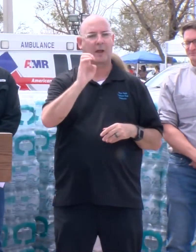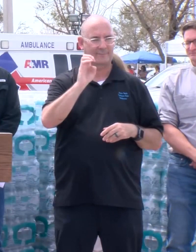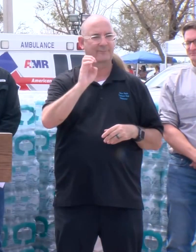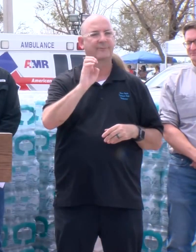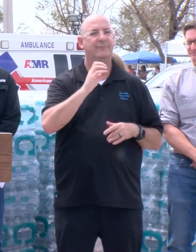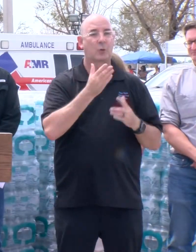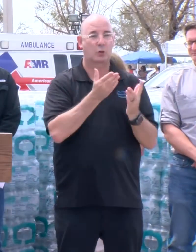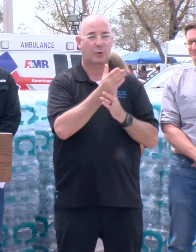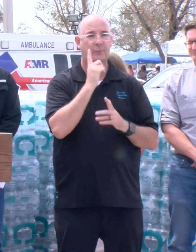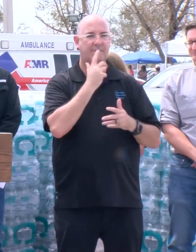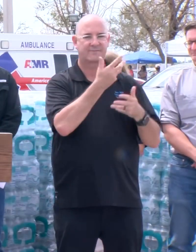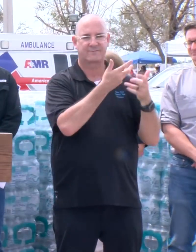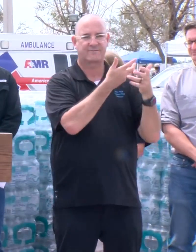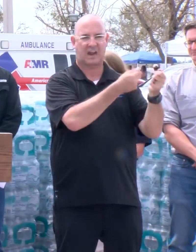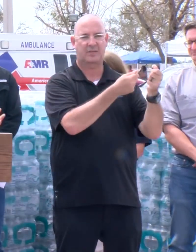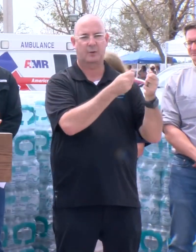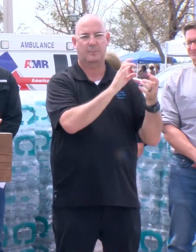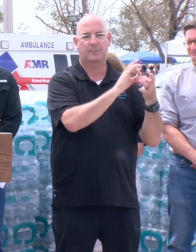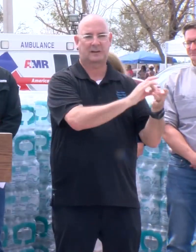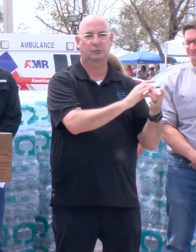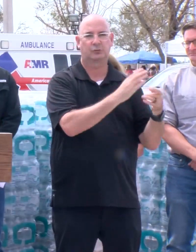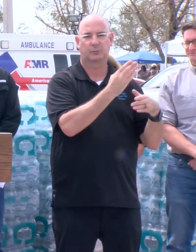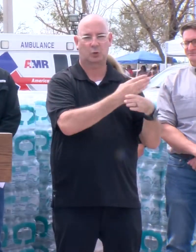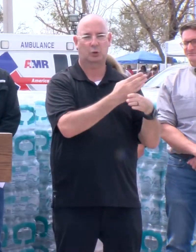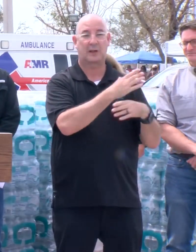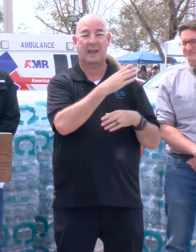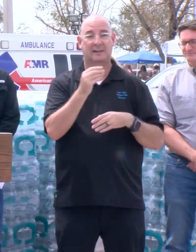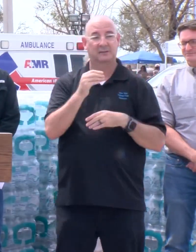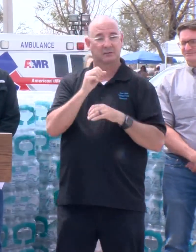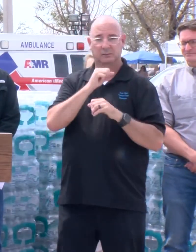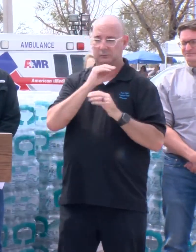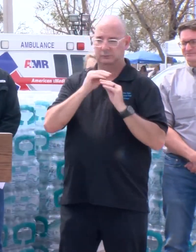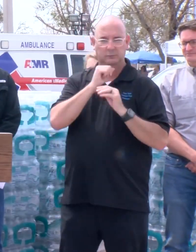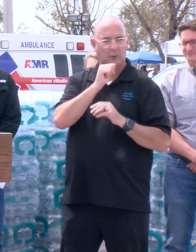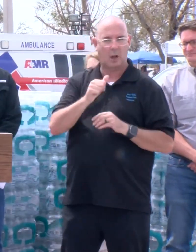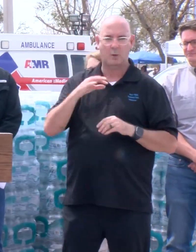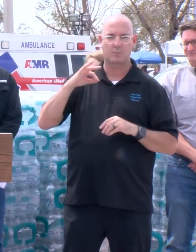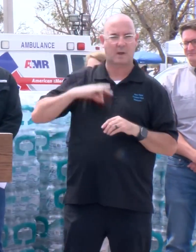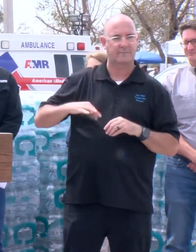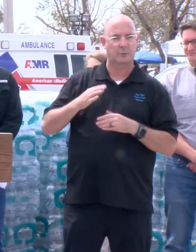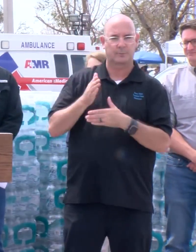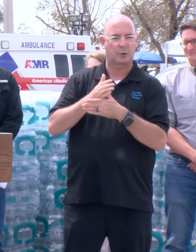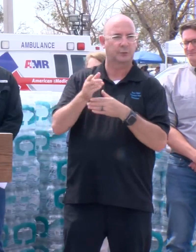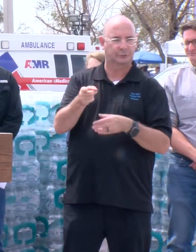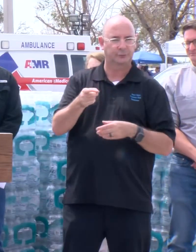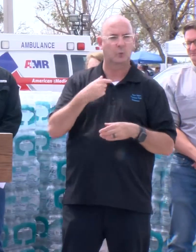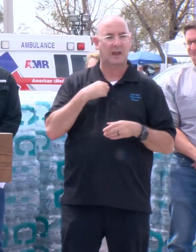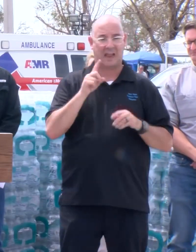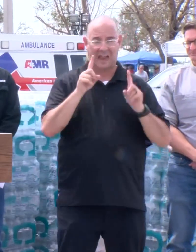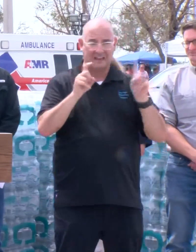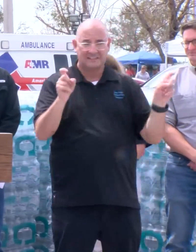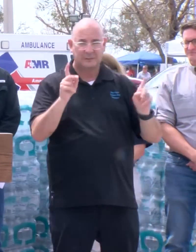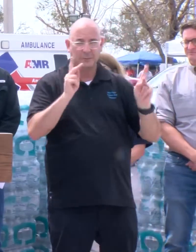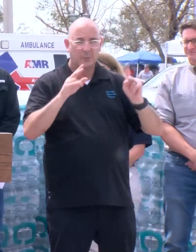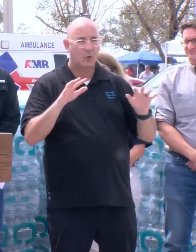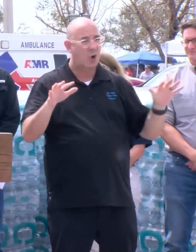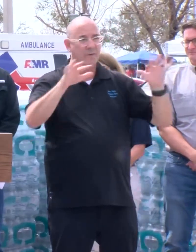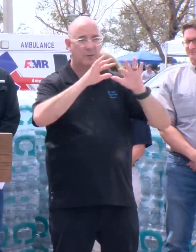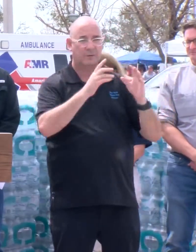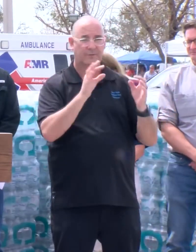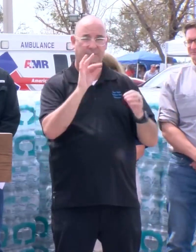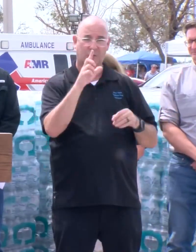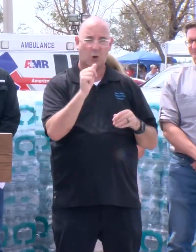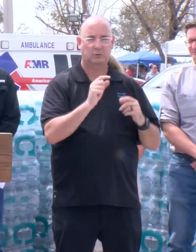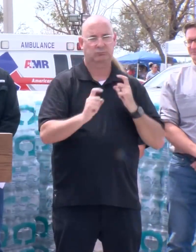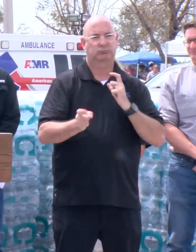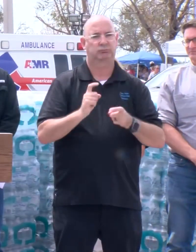nonprofit partners. And what we would ask the people across the state of Florida to donate a toy. We're going to donate it to our